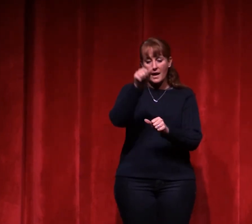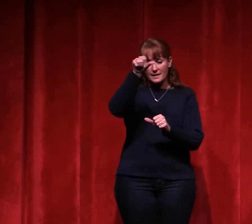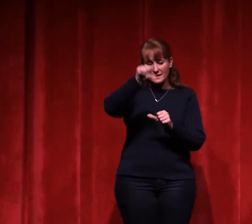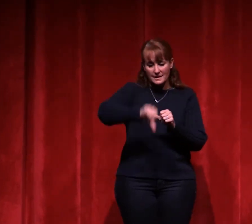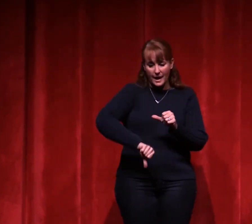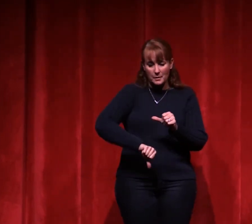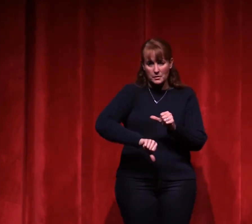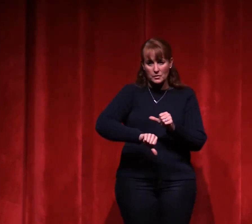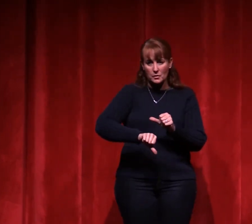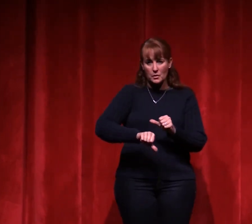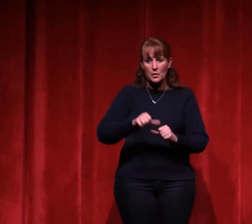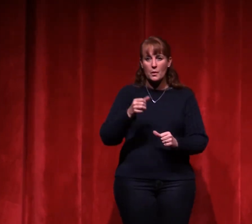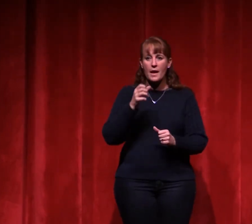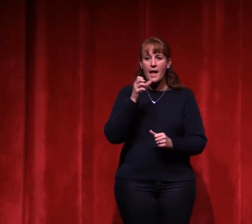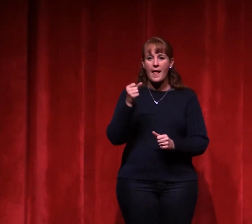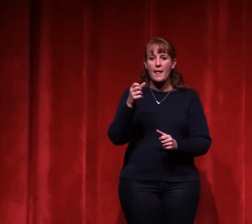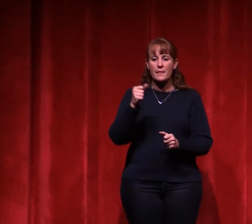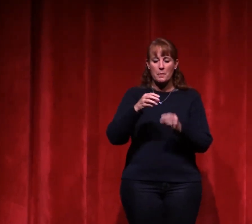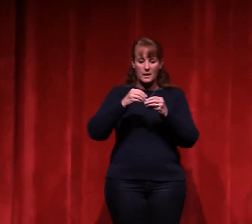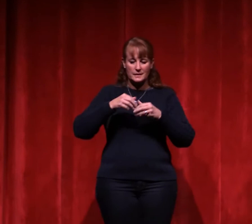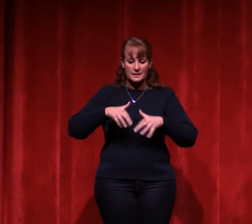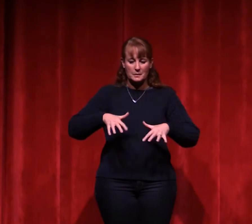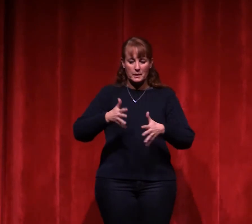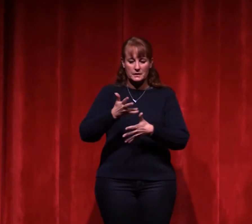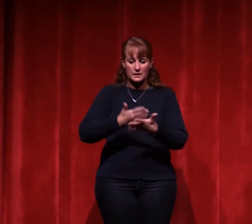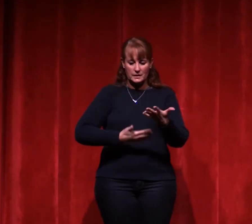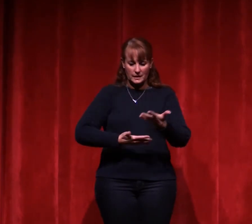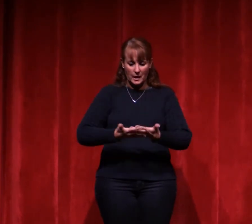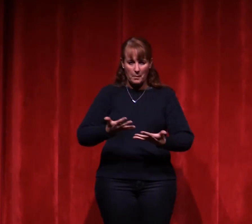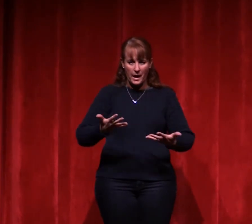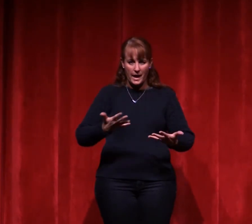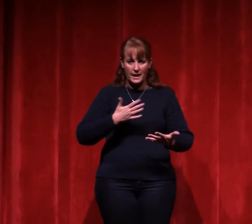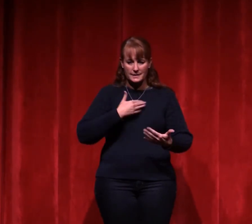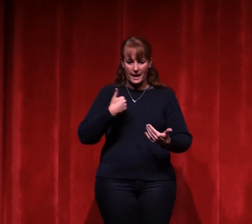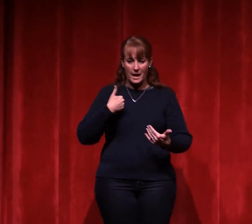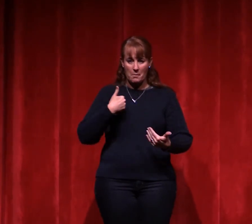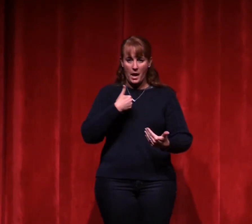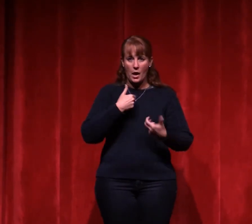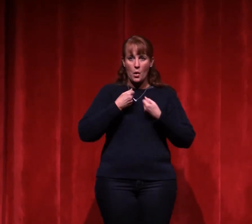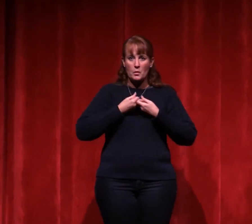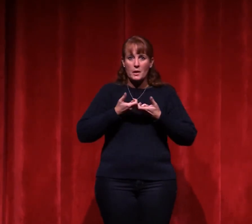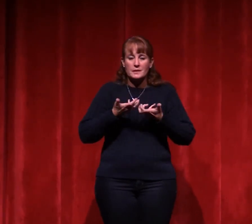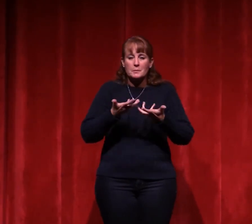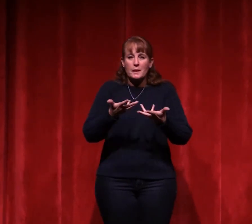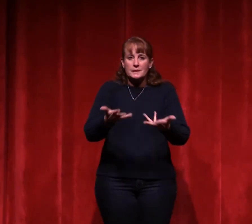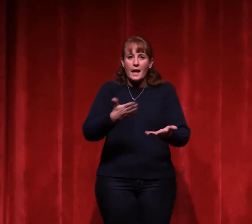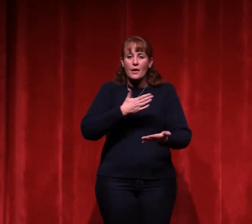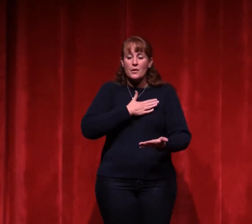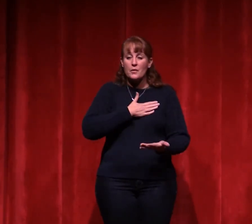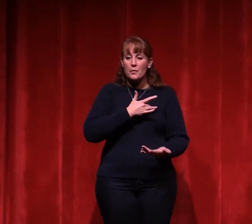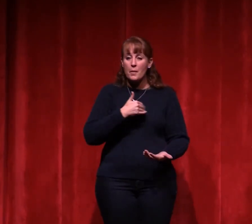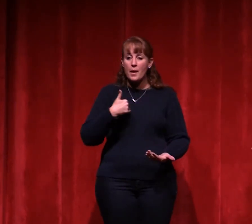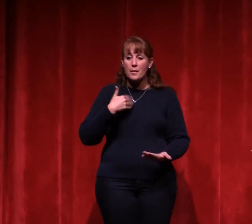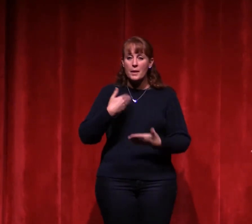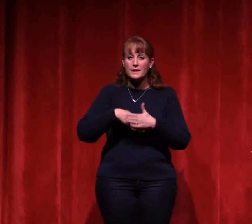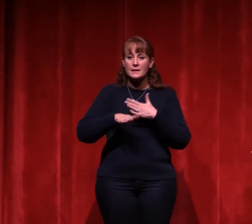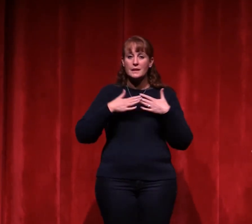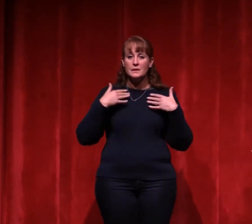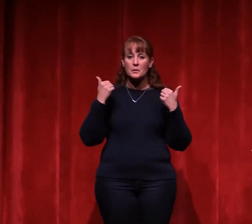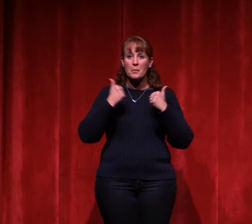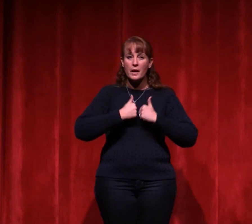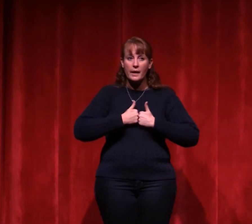through and the milk spilled into the incision on my hands and my own milk spilled out of my breasts and into my